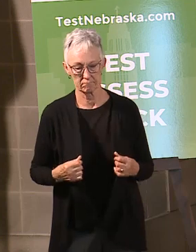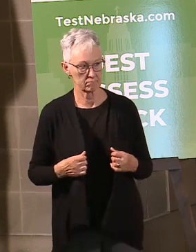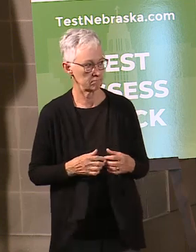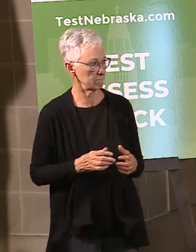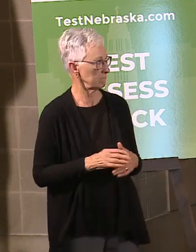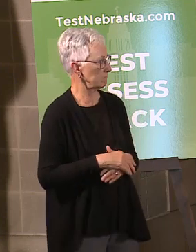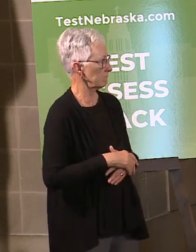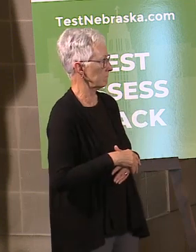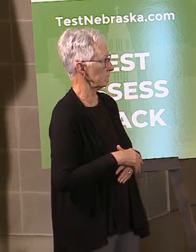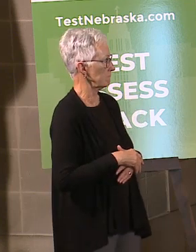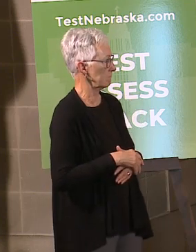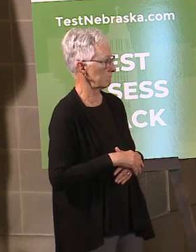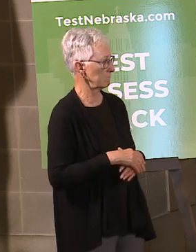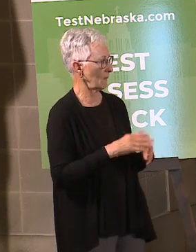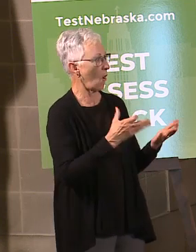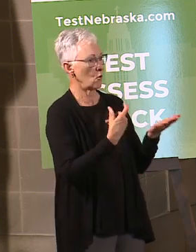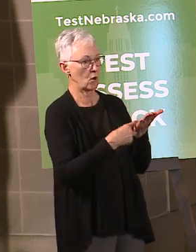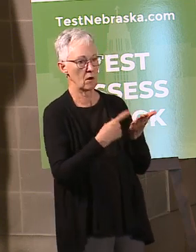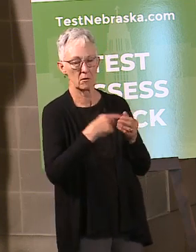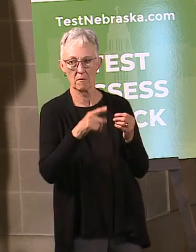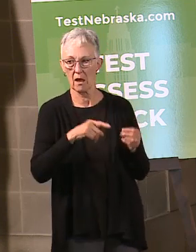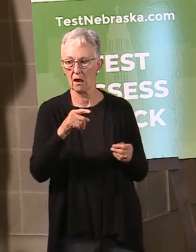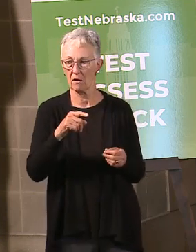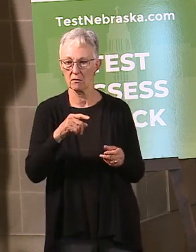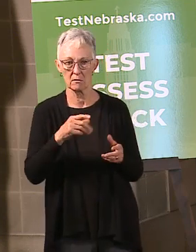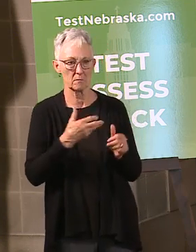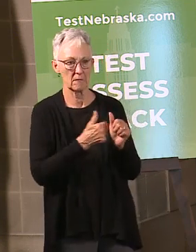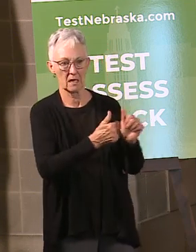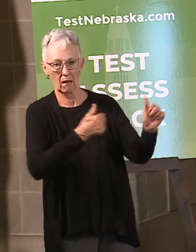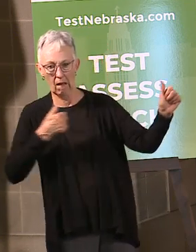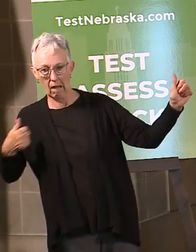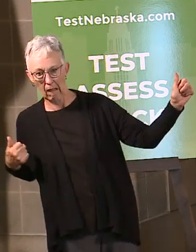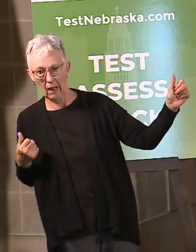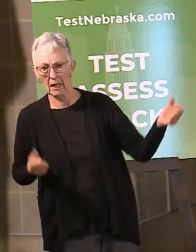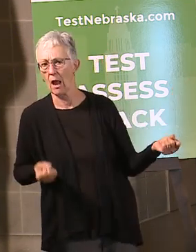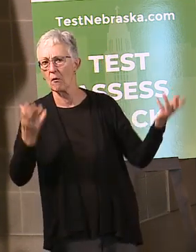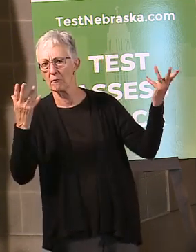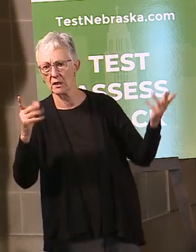Oh, John, did you want to talk about the backlog a little bit? Oh, sure.